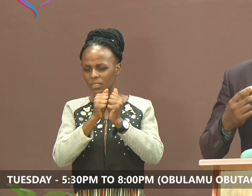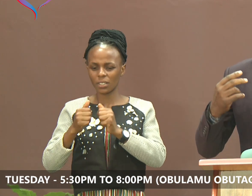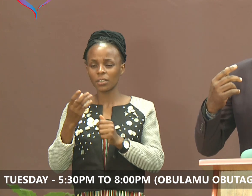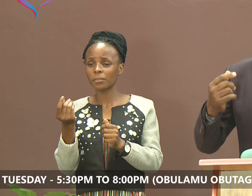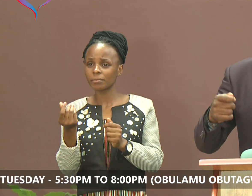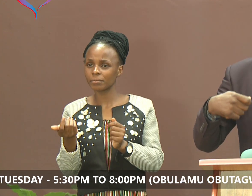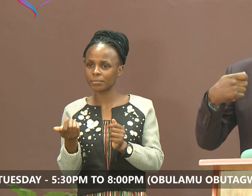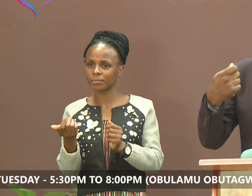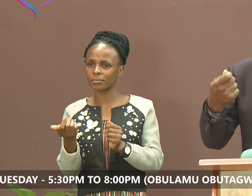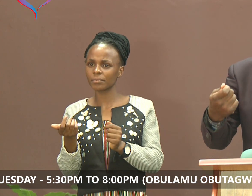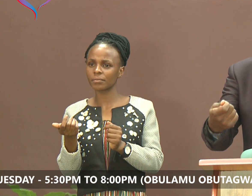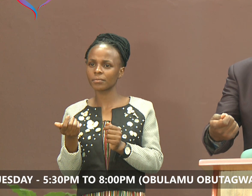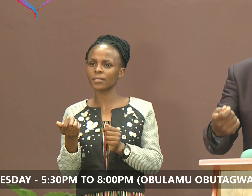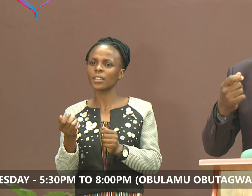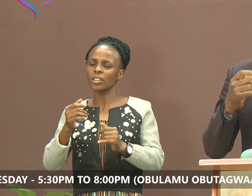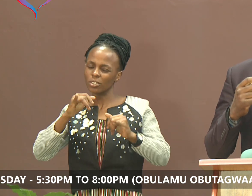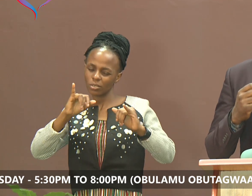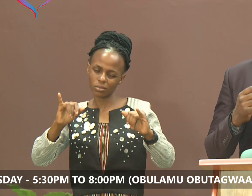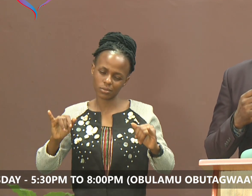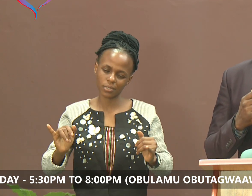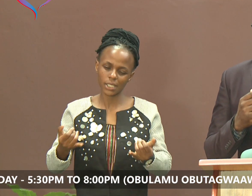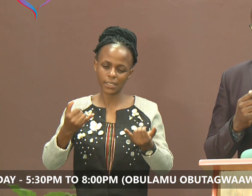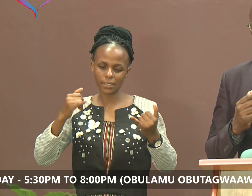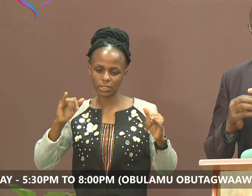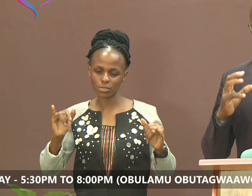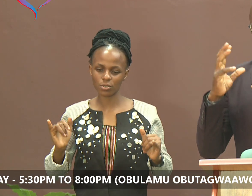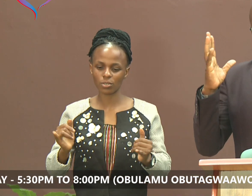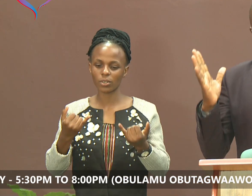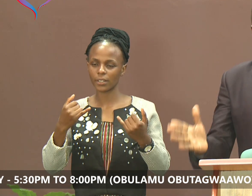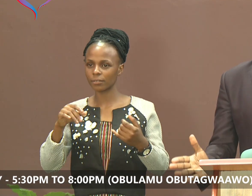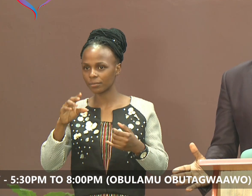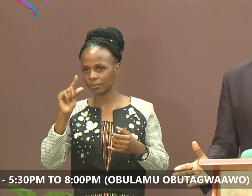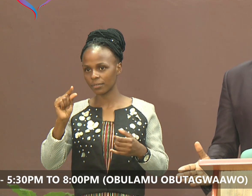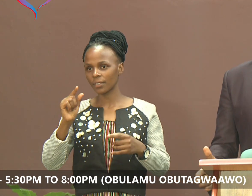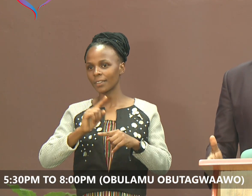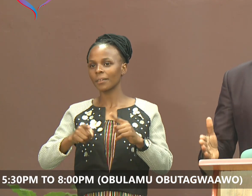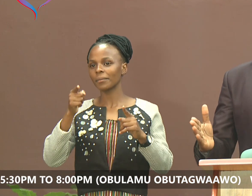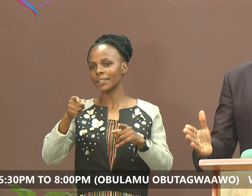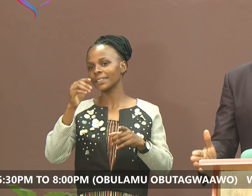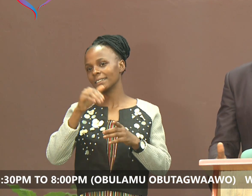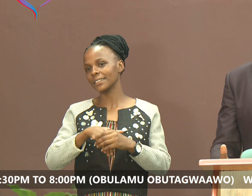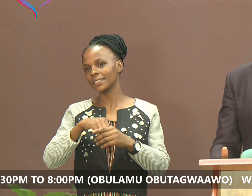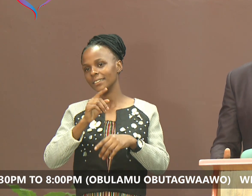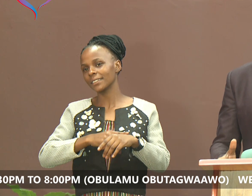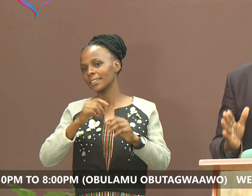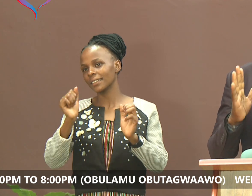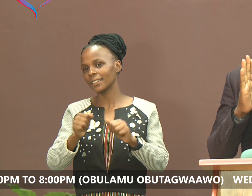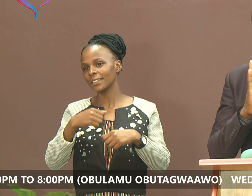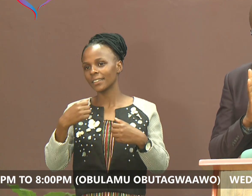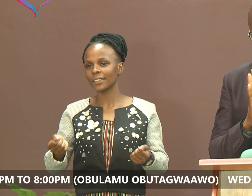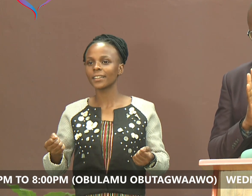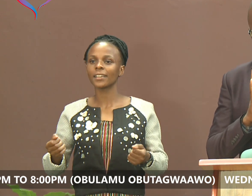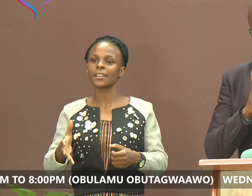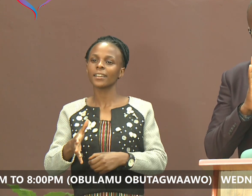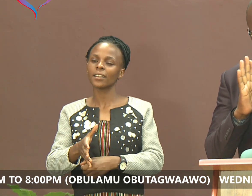tonna ba, ugendo mugeze sampola mpola. You keep on but testing in this them. Age, you cannot trust someone with